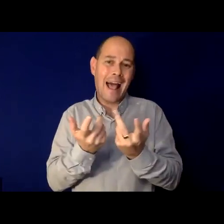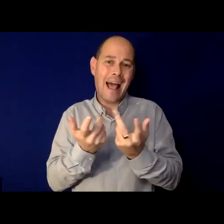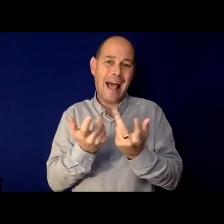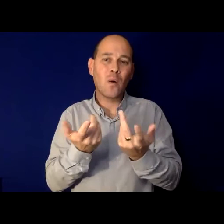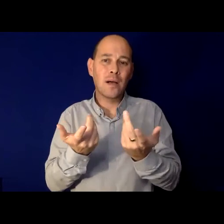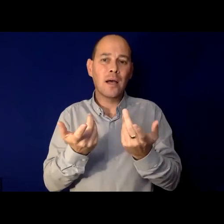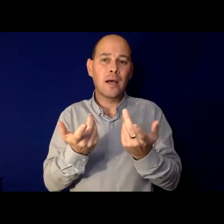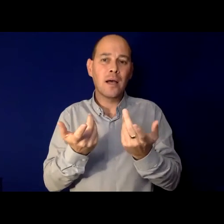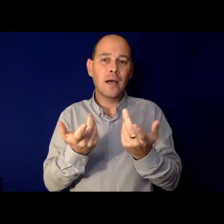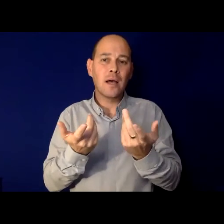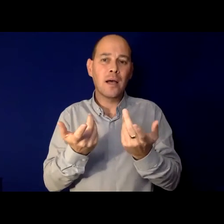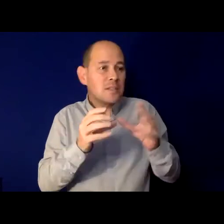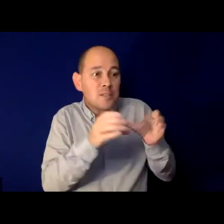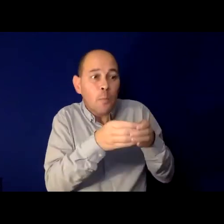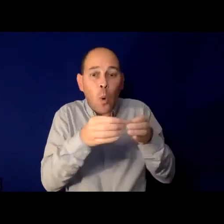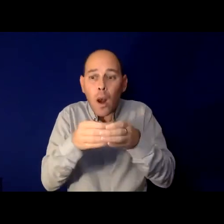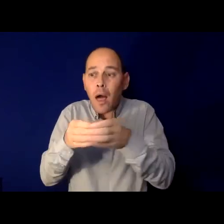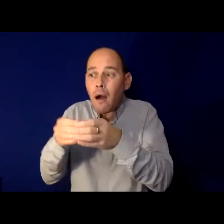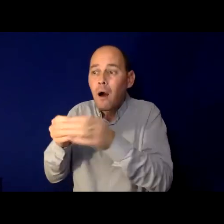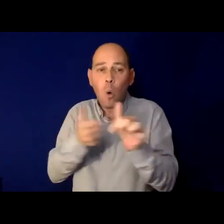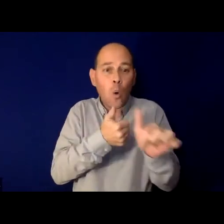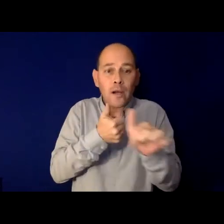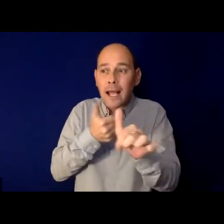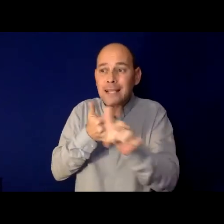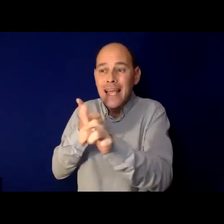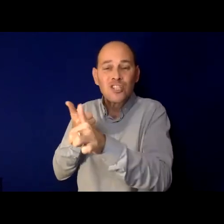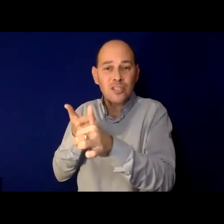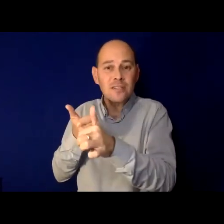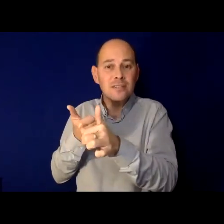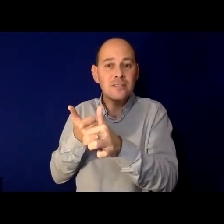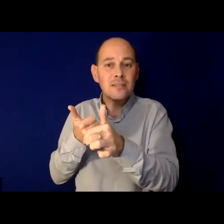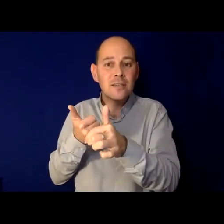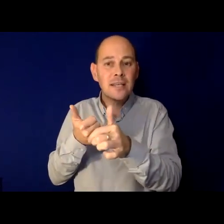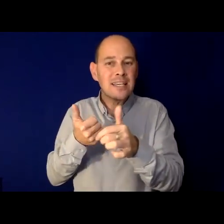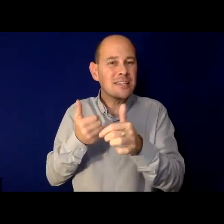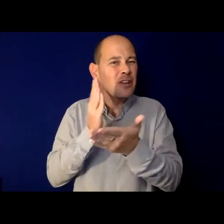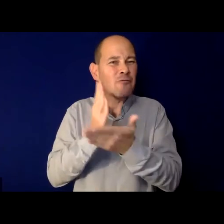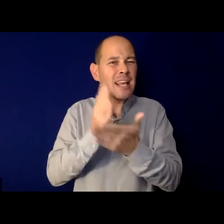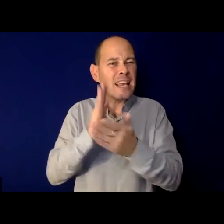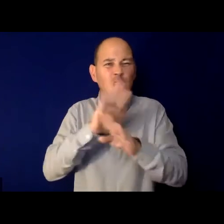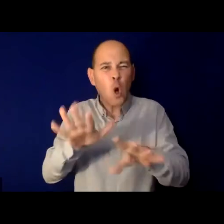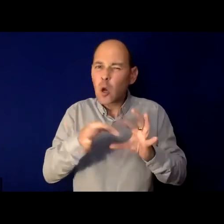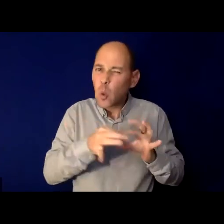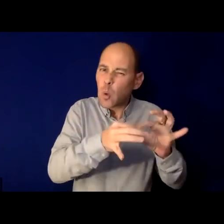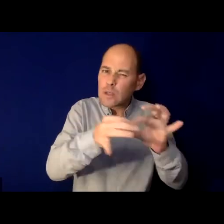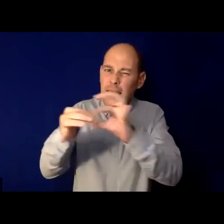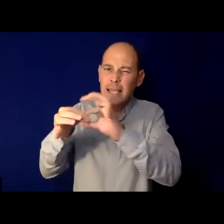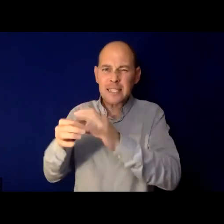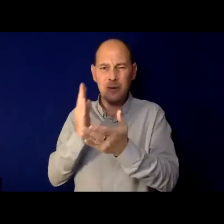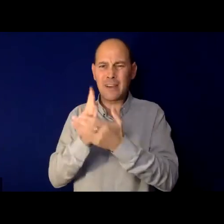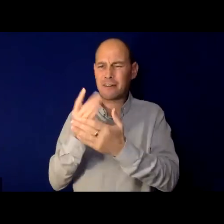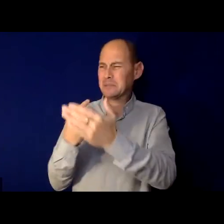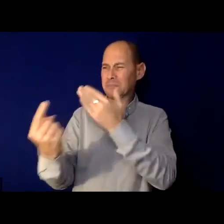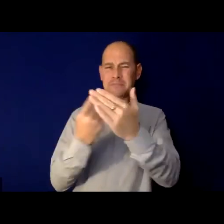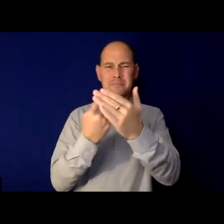organization working in assistive technology in a more scattered way. So the government share on procurement